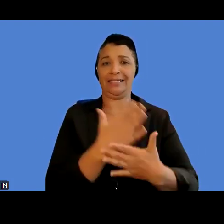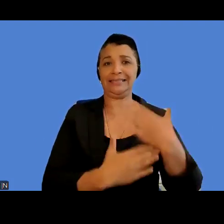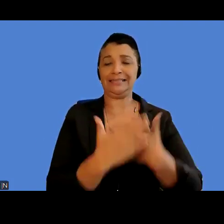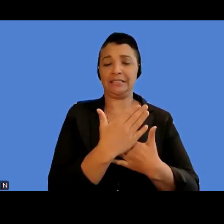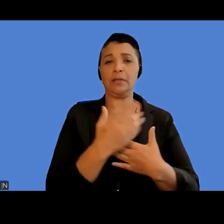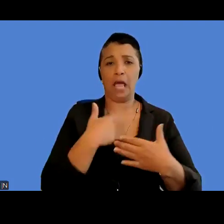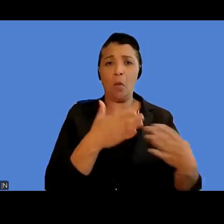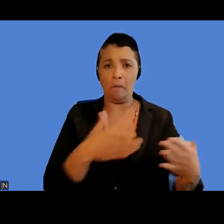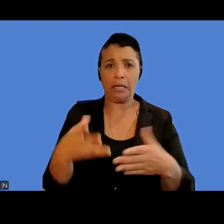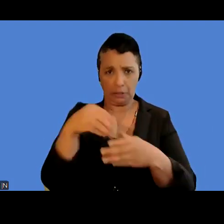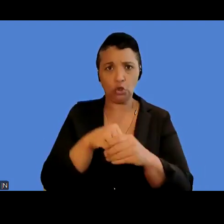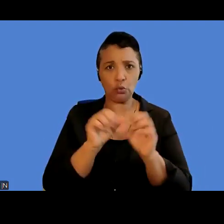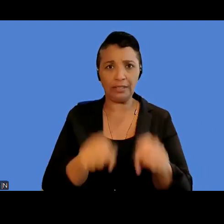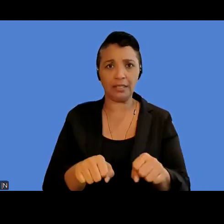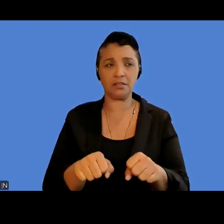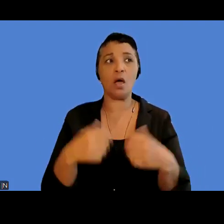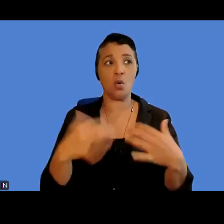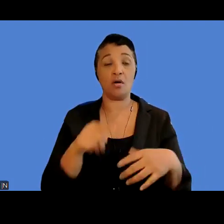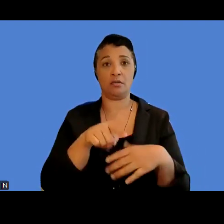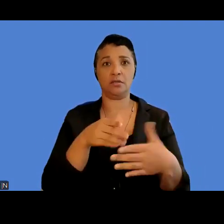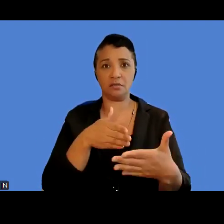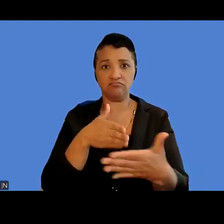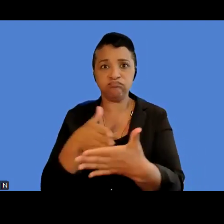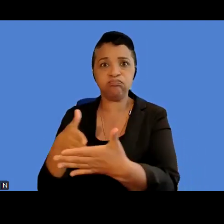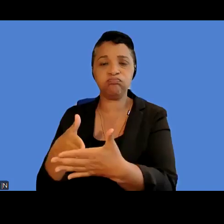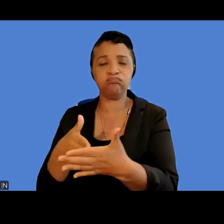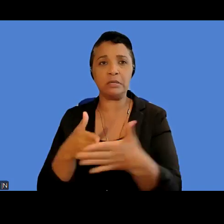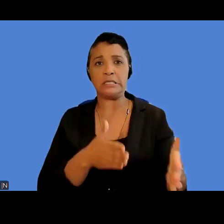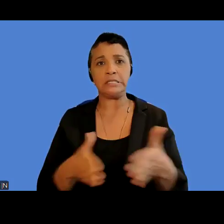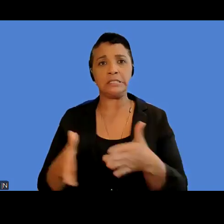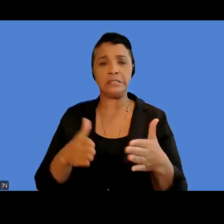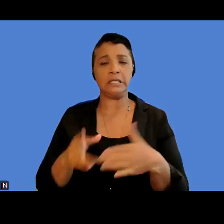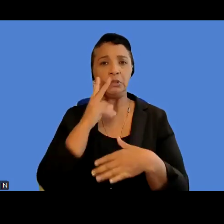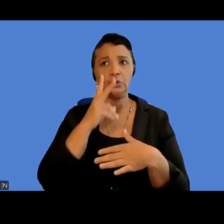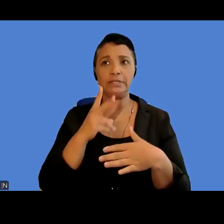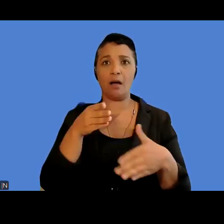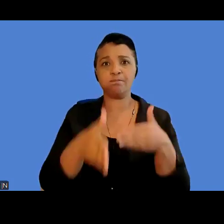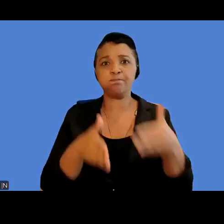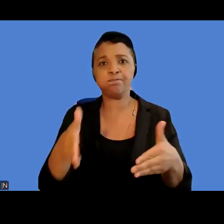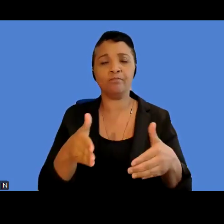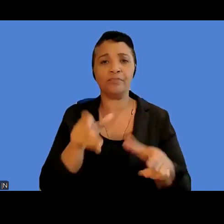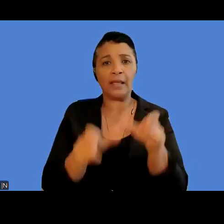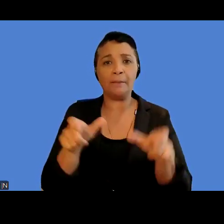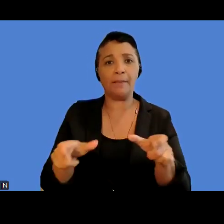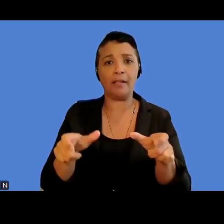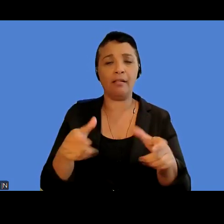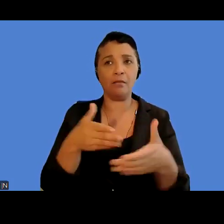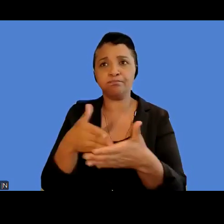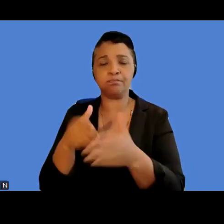planning. It's of course much more challenging to plan for attendance of refugees